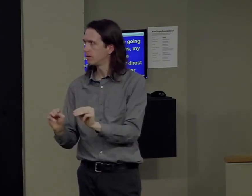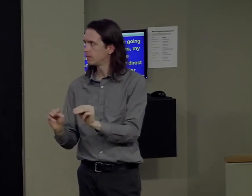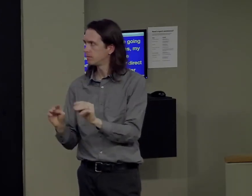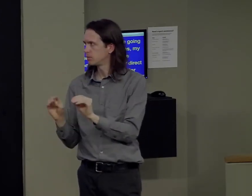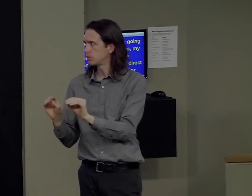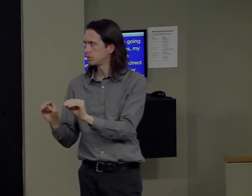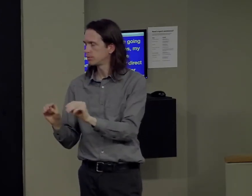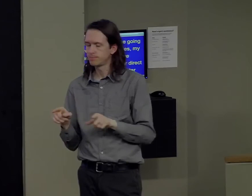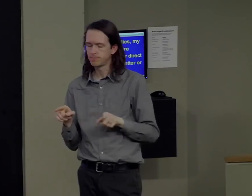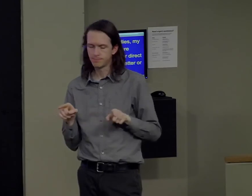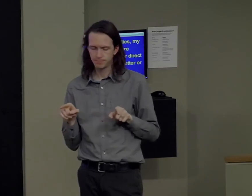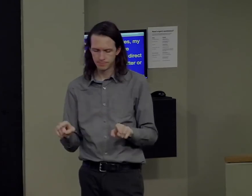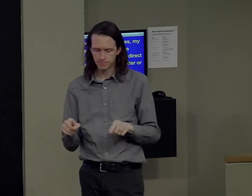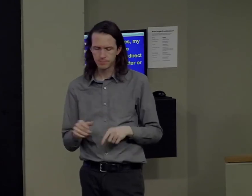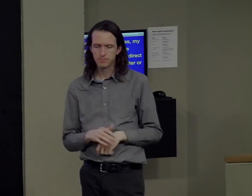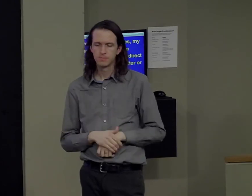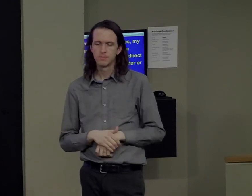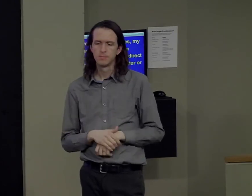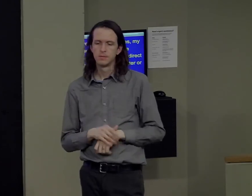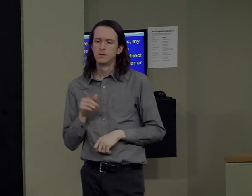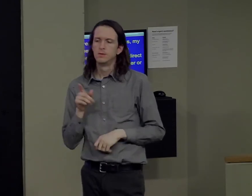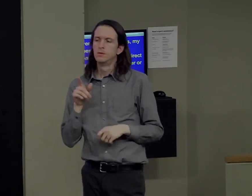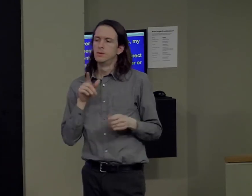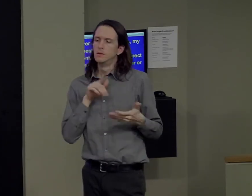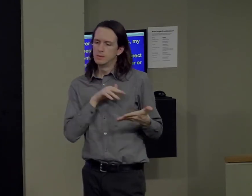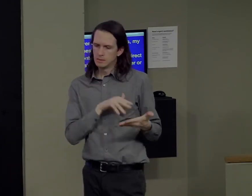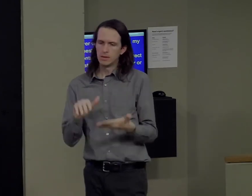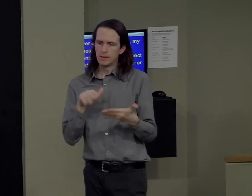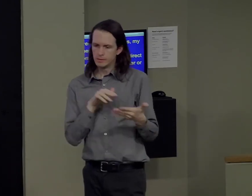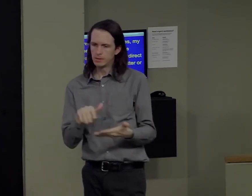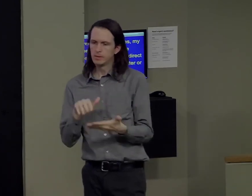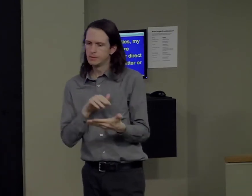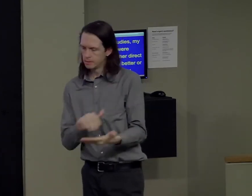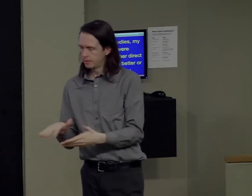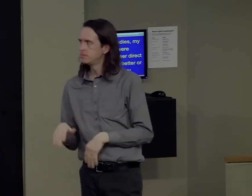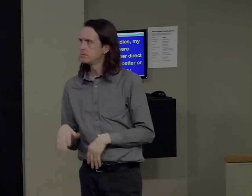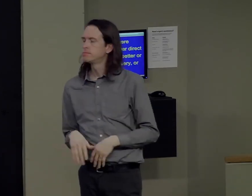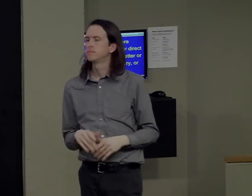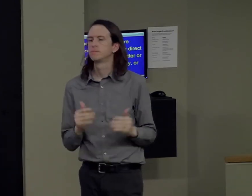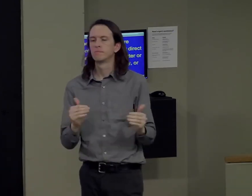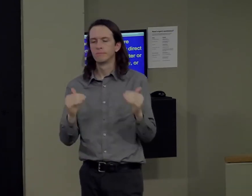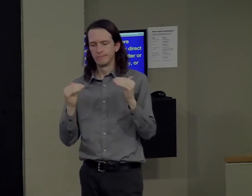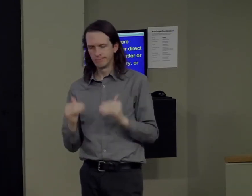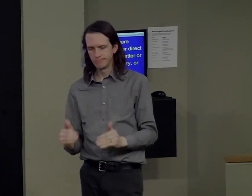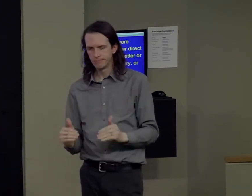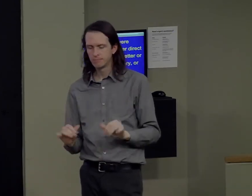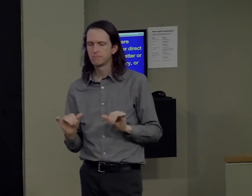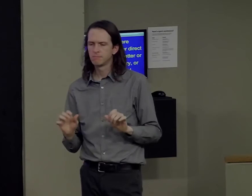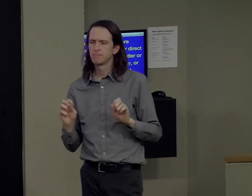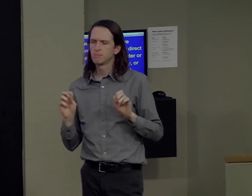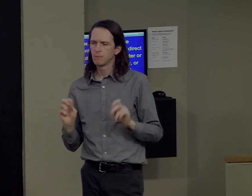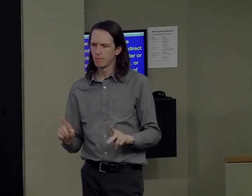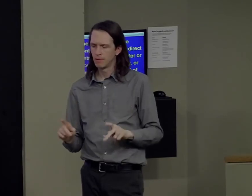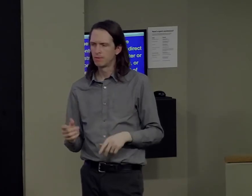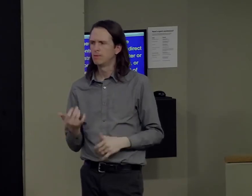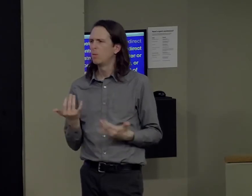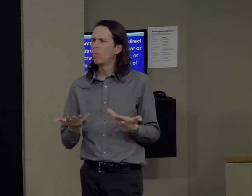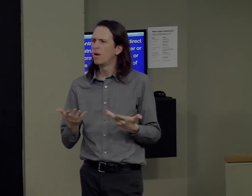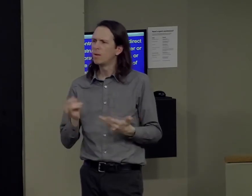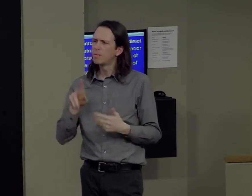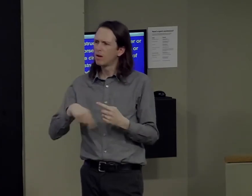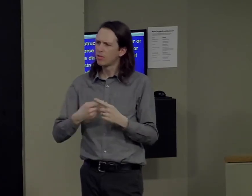worse than discovery, or the discovery method of instruction. And you did several studies related to that